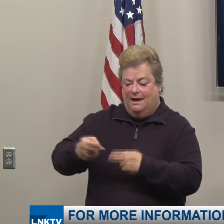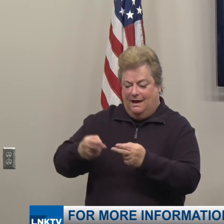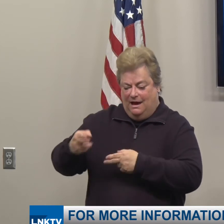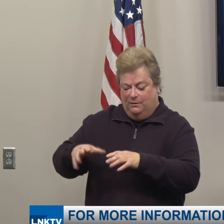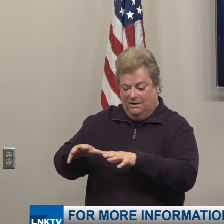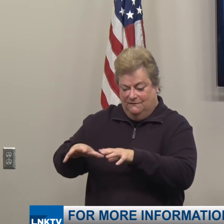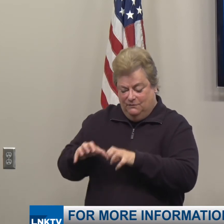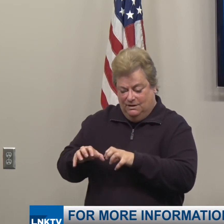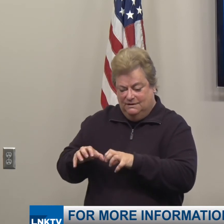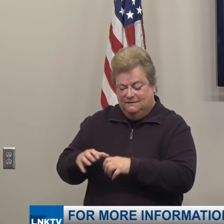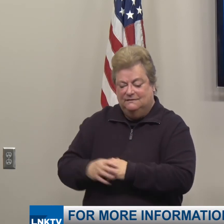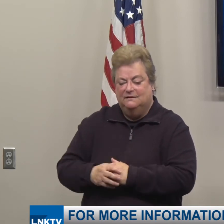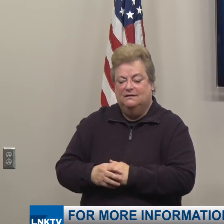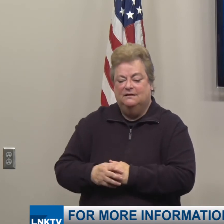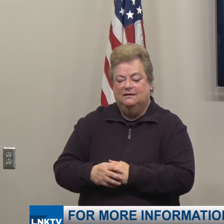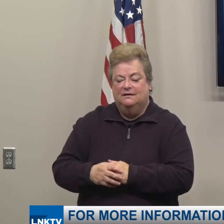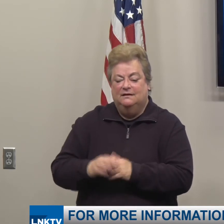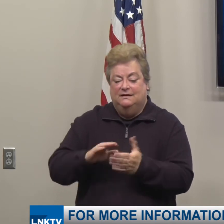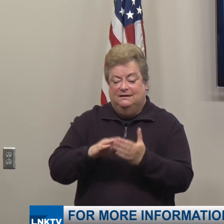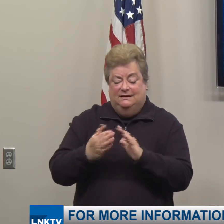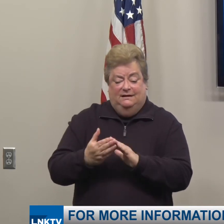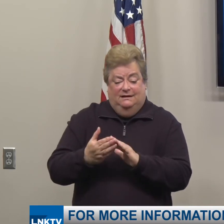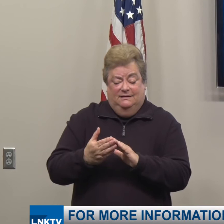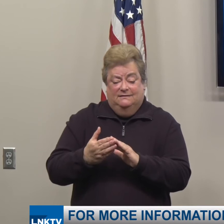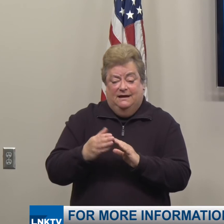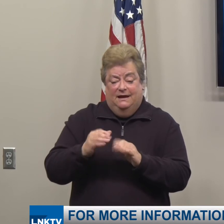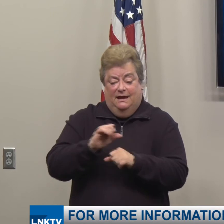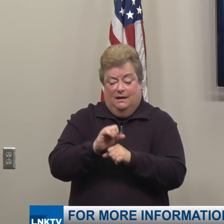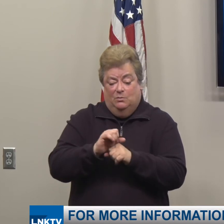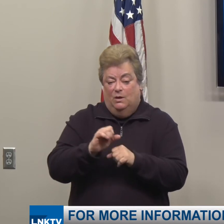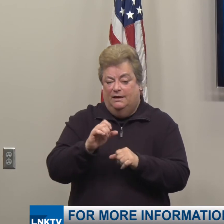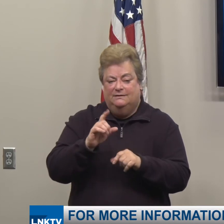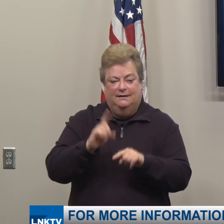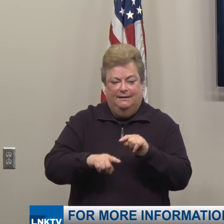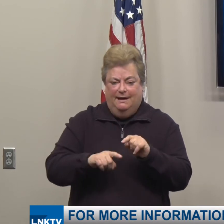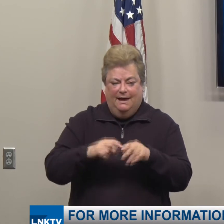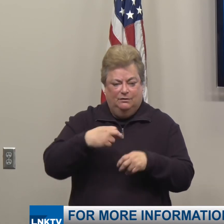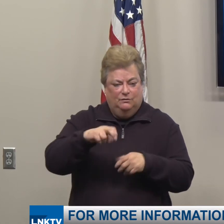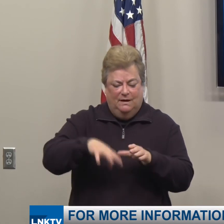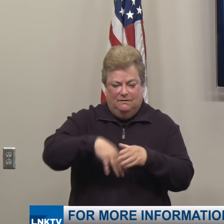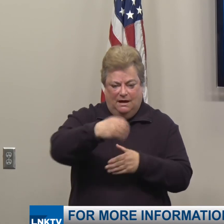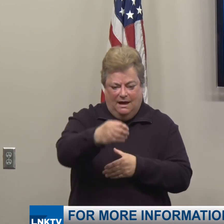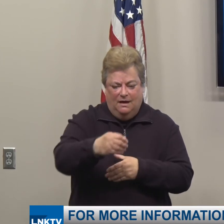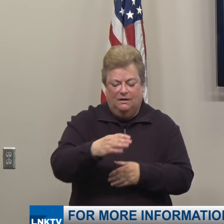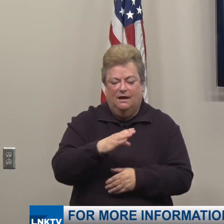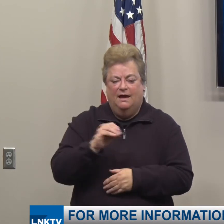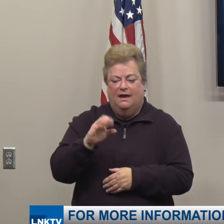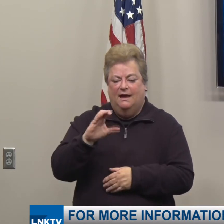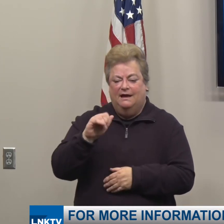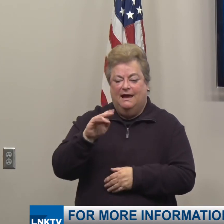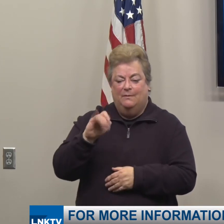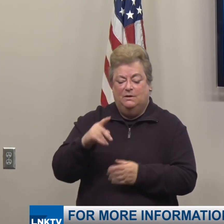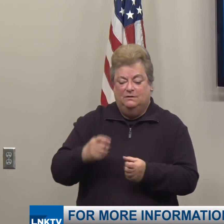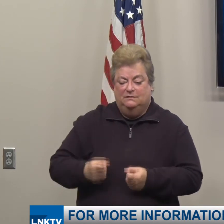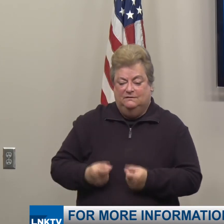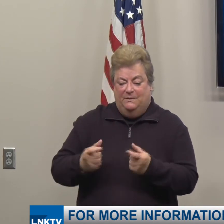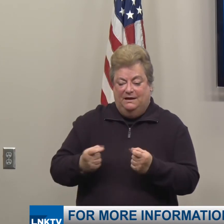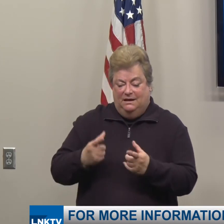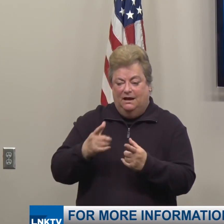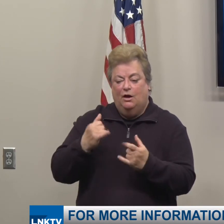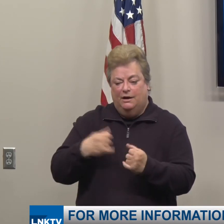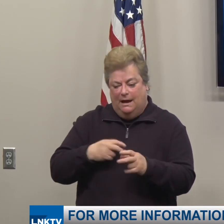positions. City employee out-of-town travel has been suspended. Capital spending reductions are being